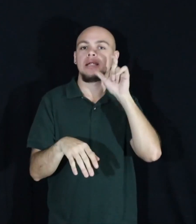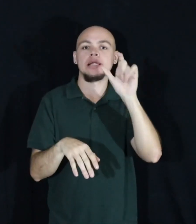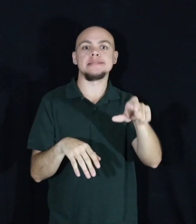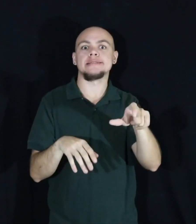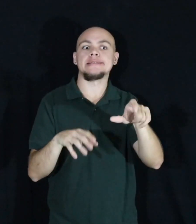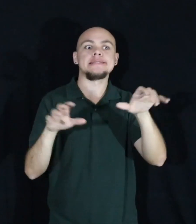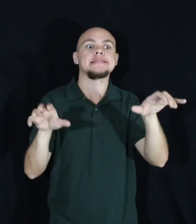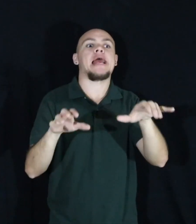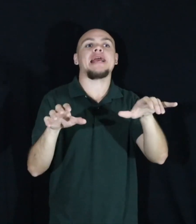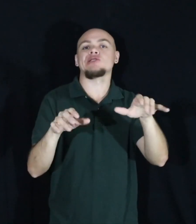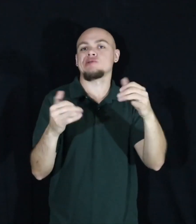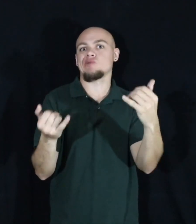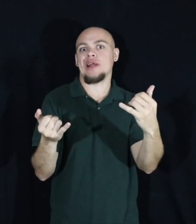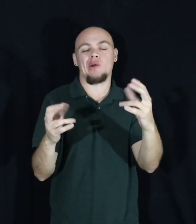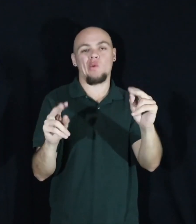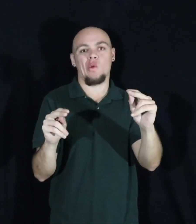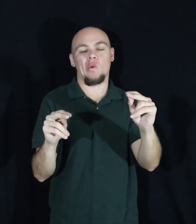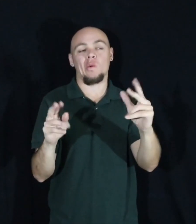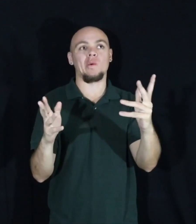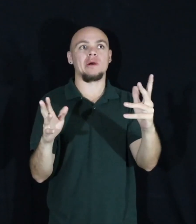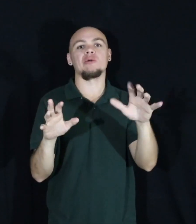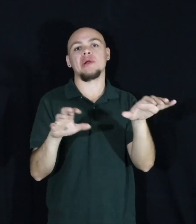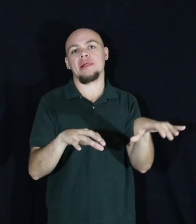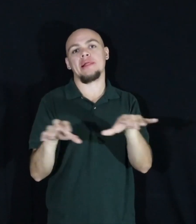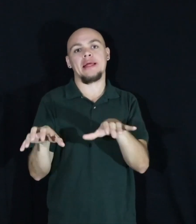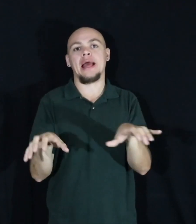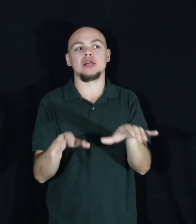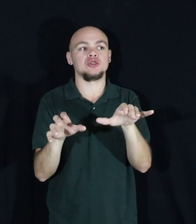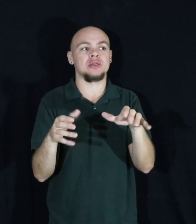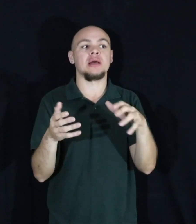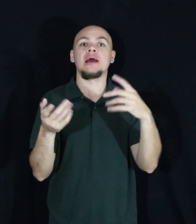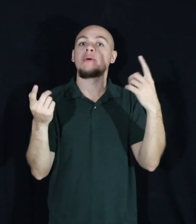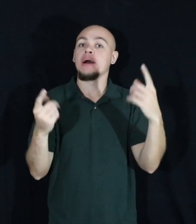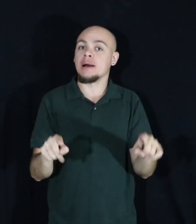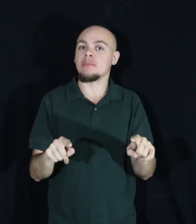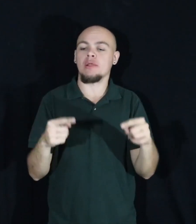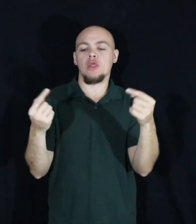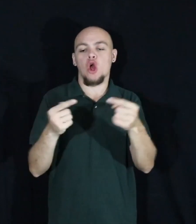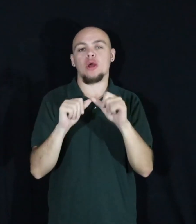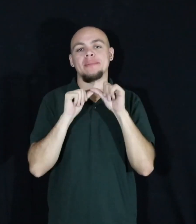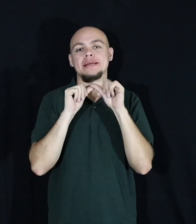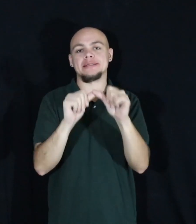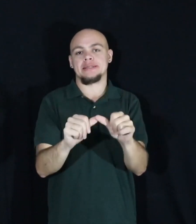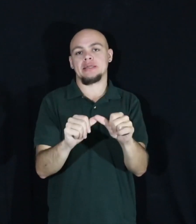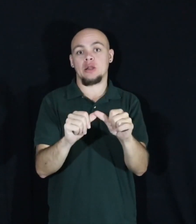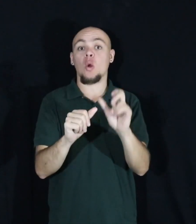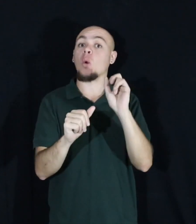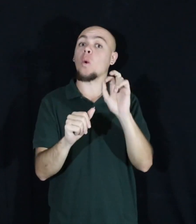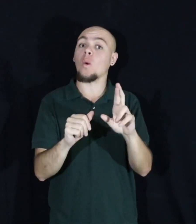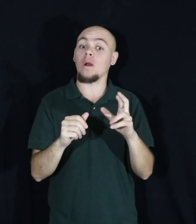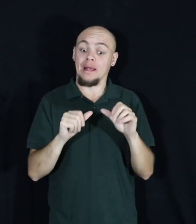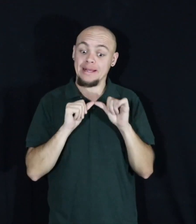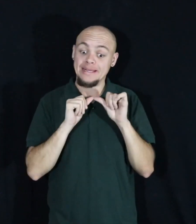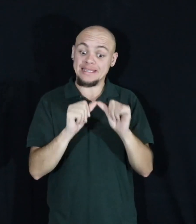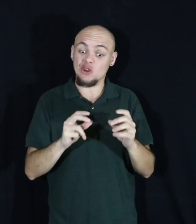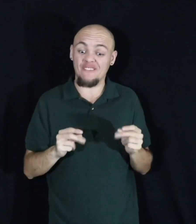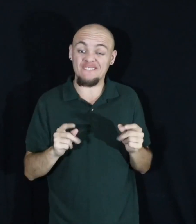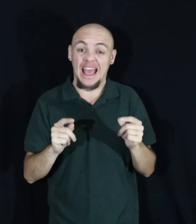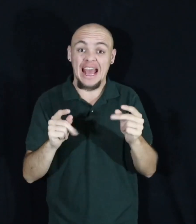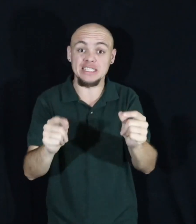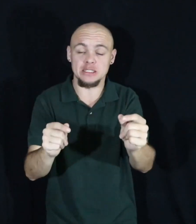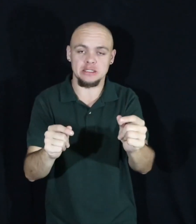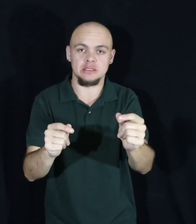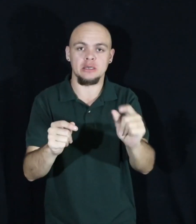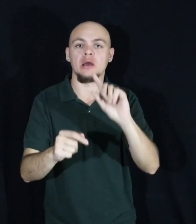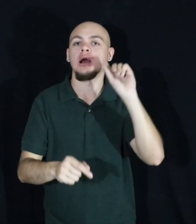action. And in the meantime, the harm continues and even accelerates.